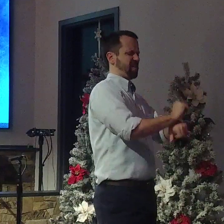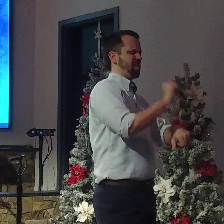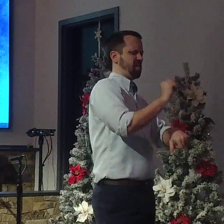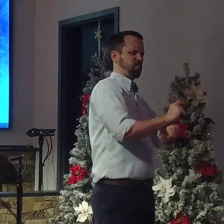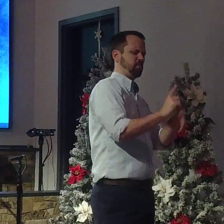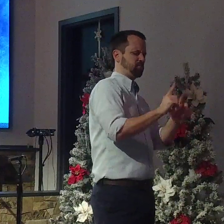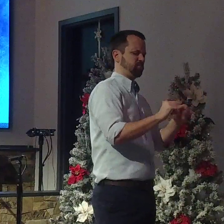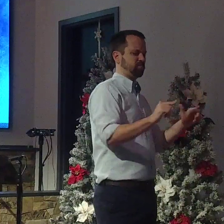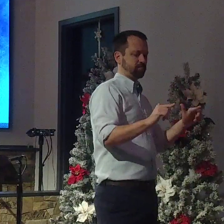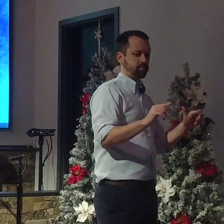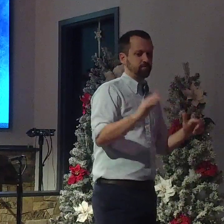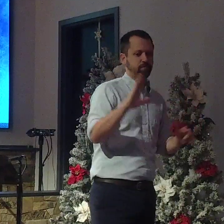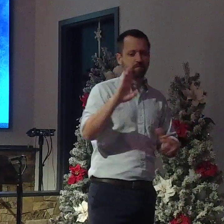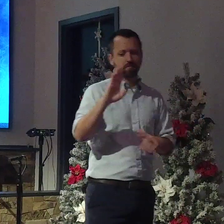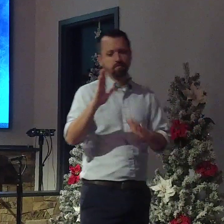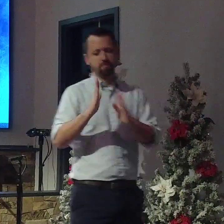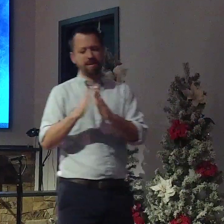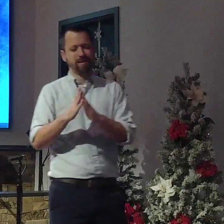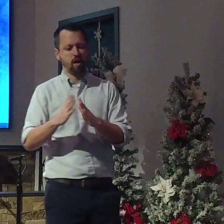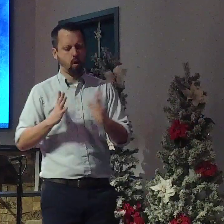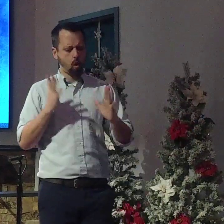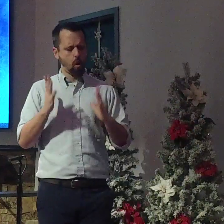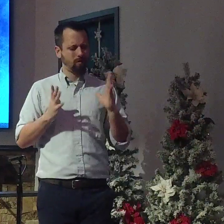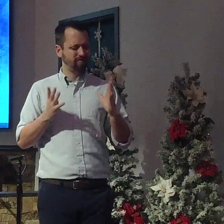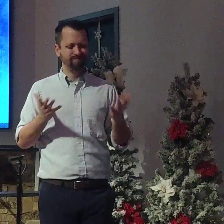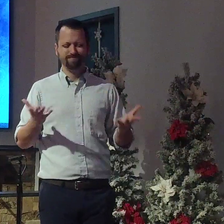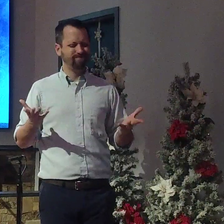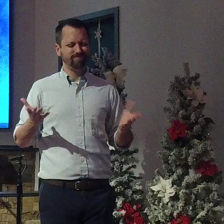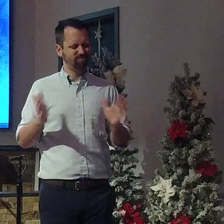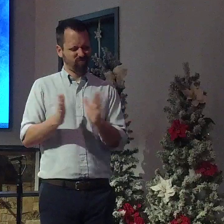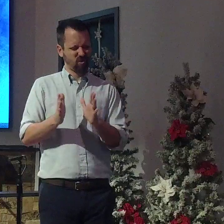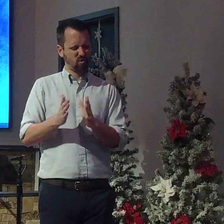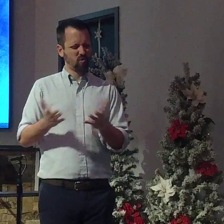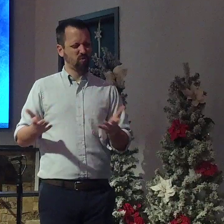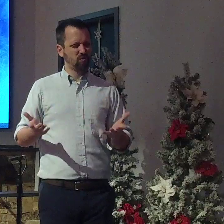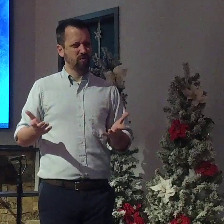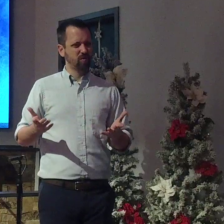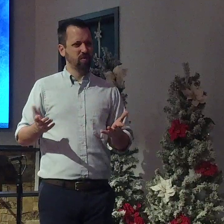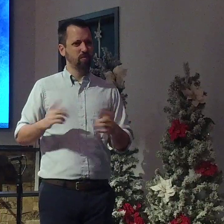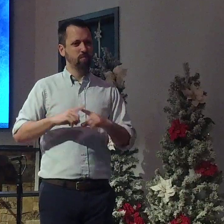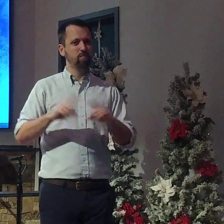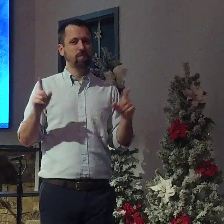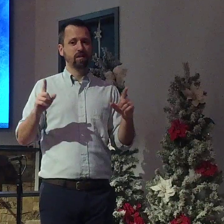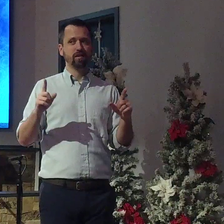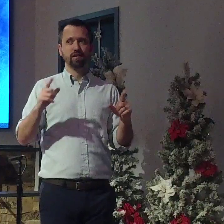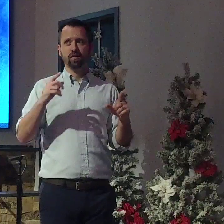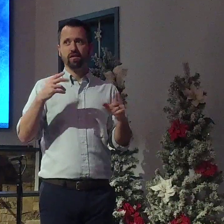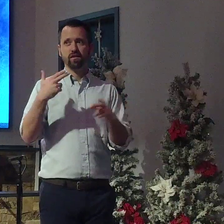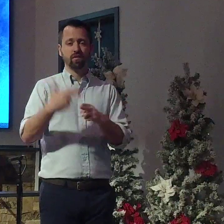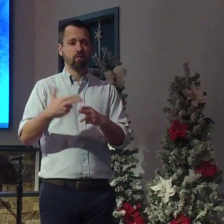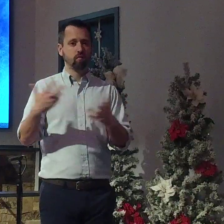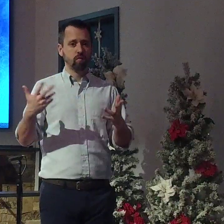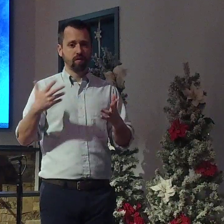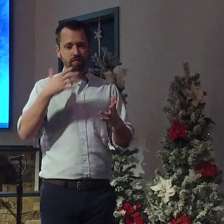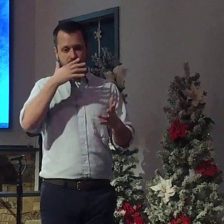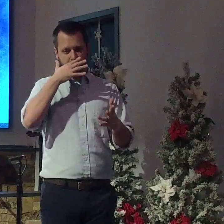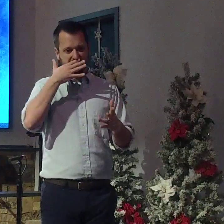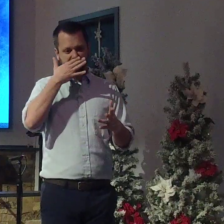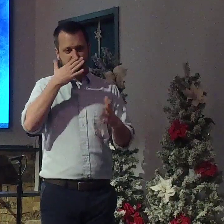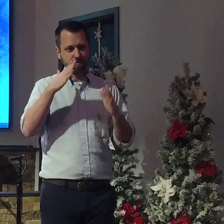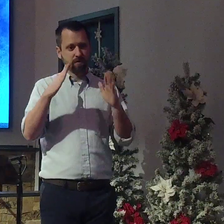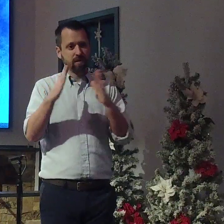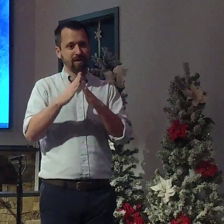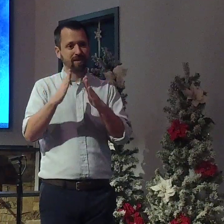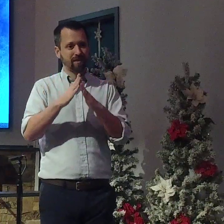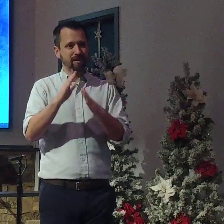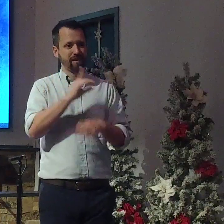of Bethlehem. Right. Bethlehem. Sometimes Bethlehem is called Bethlehem, Judah, because